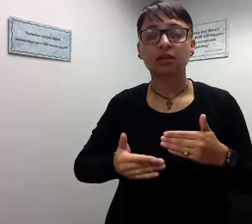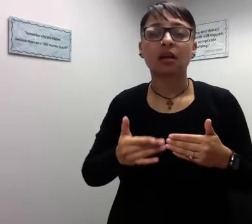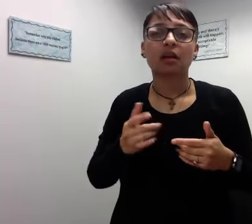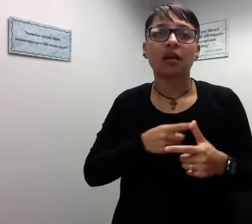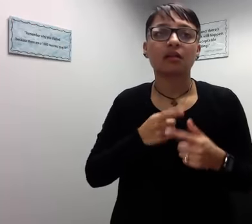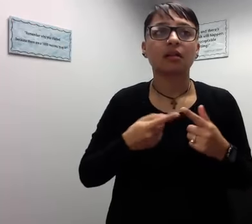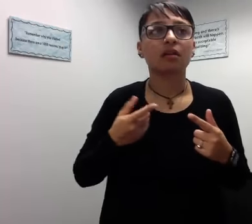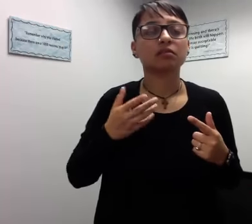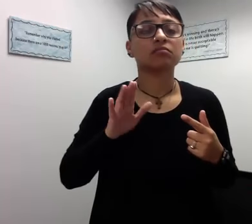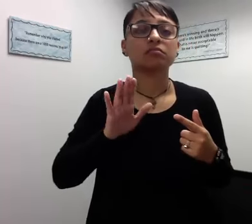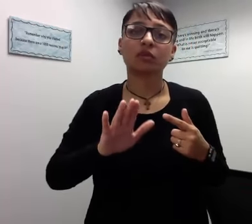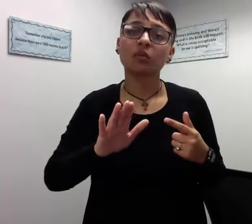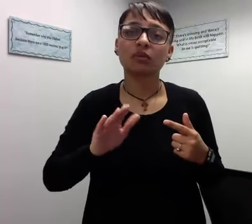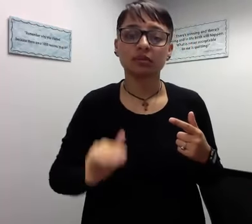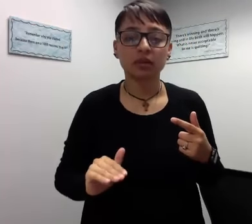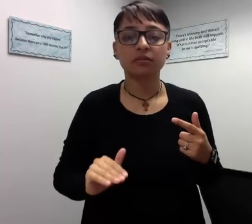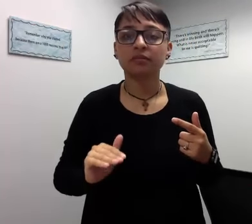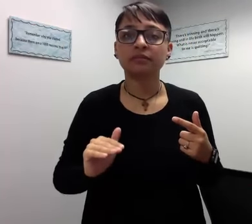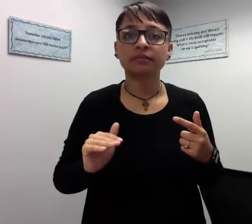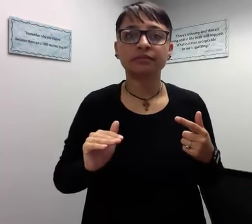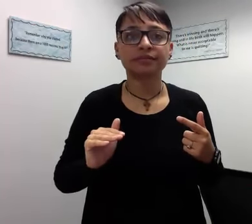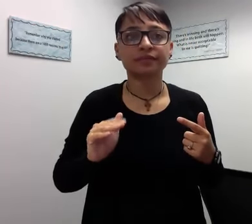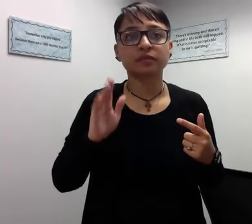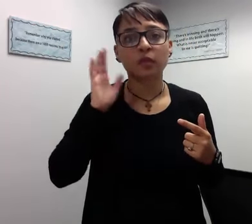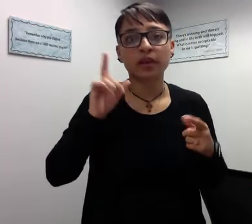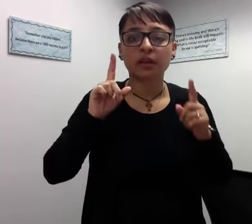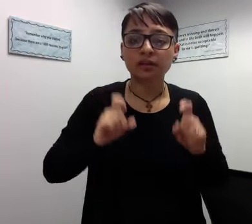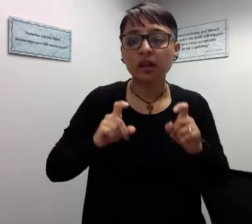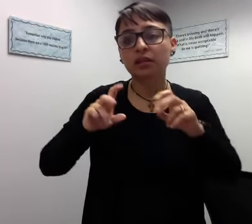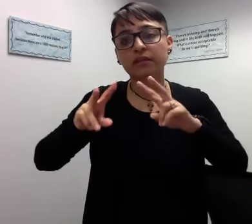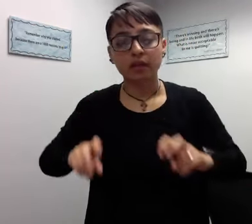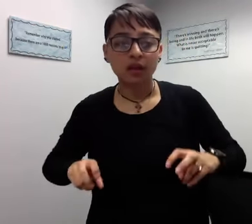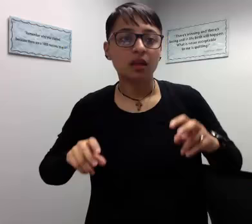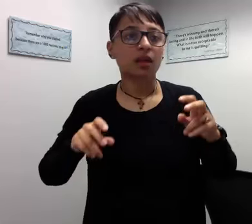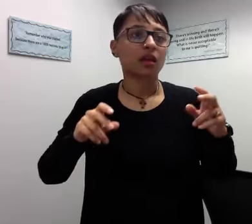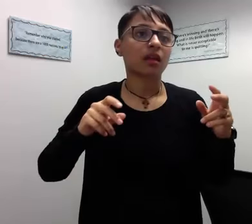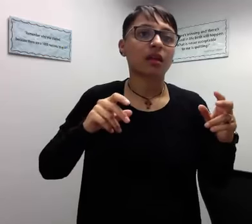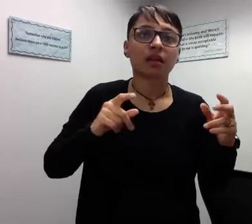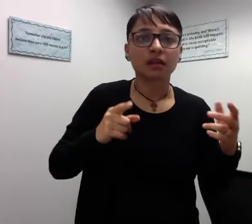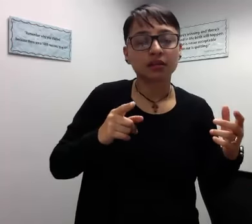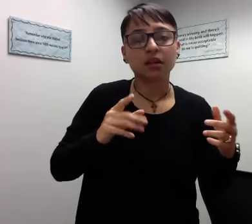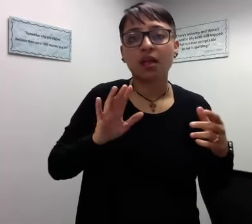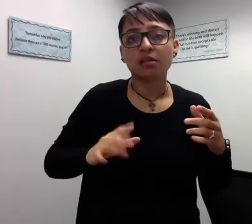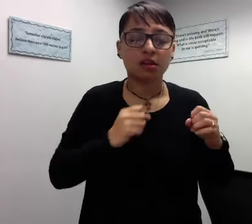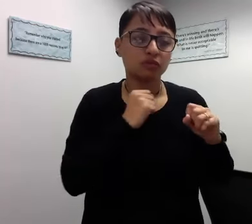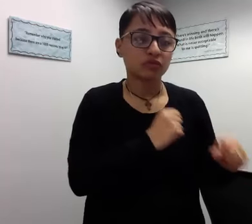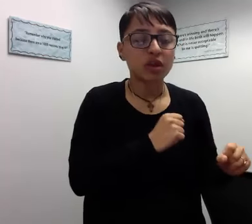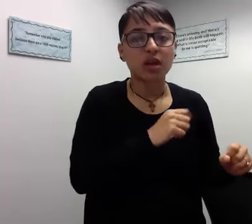be evaluated and tested, and all of his strengths and needs will be looked at.